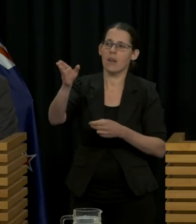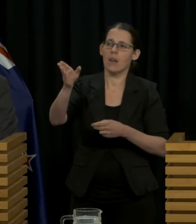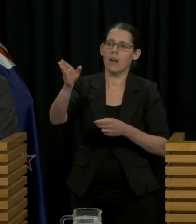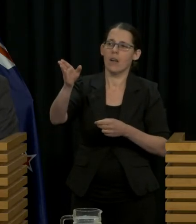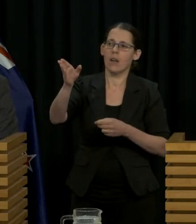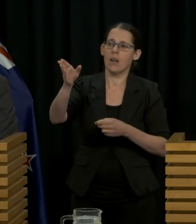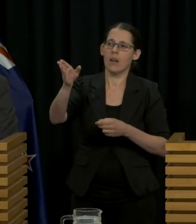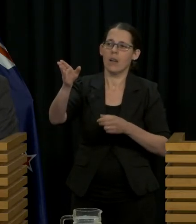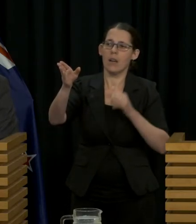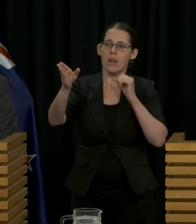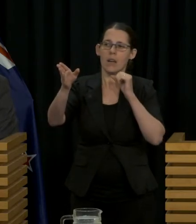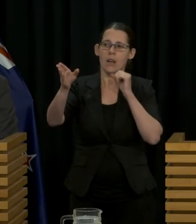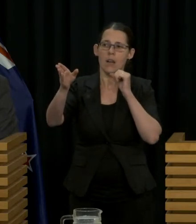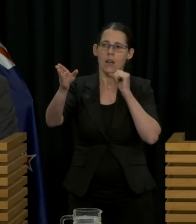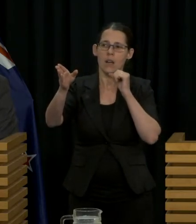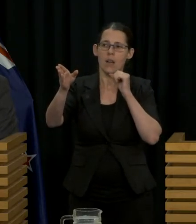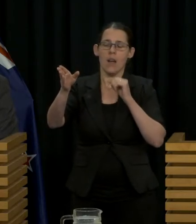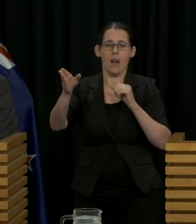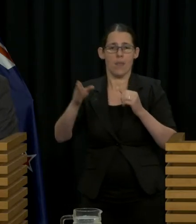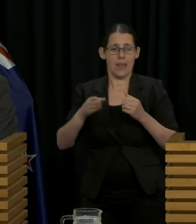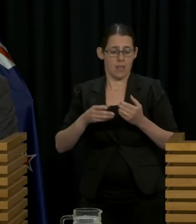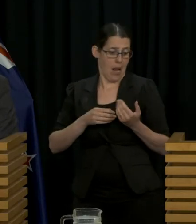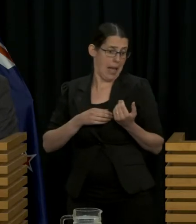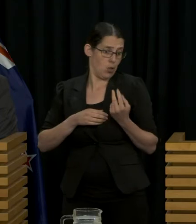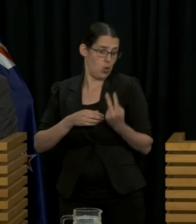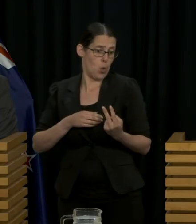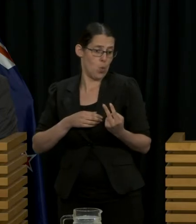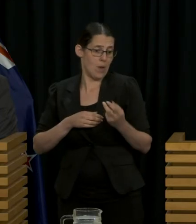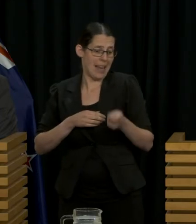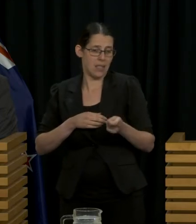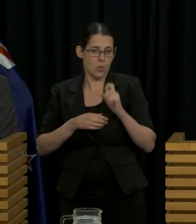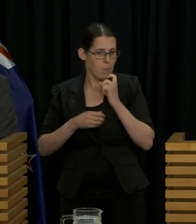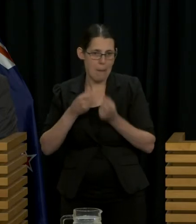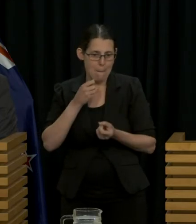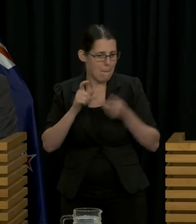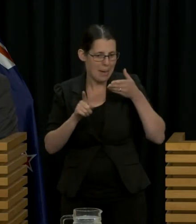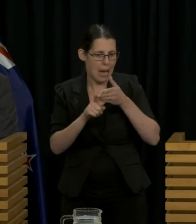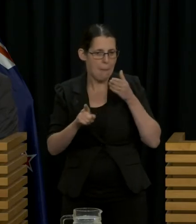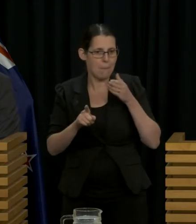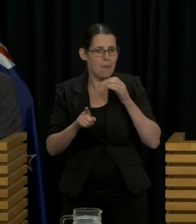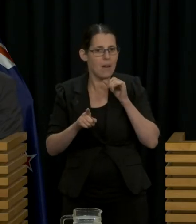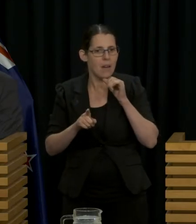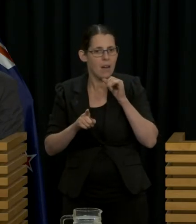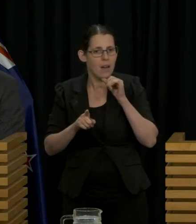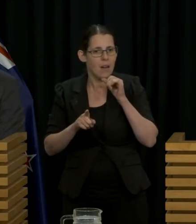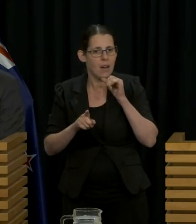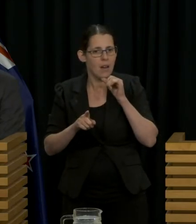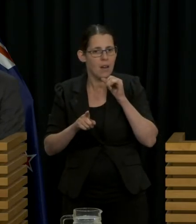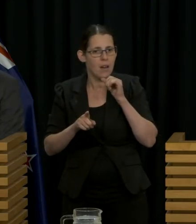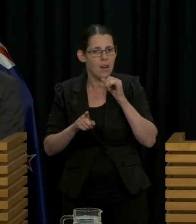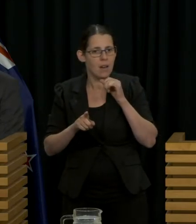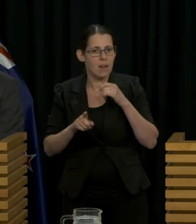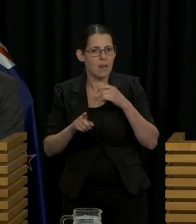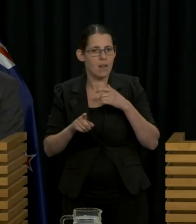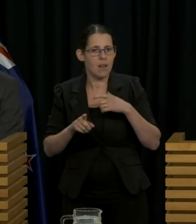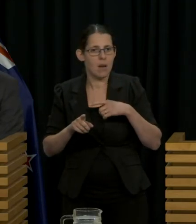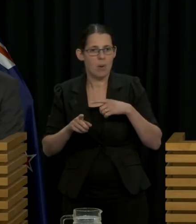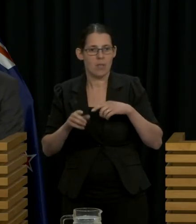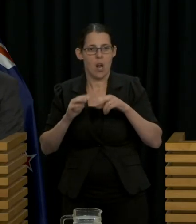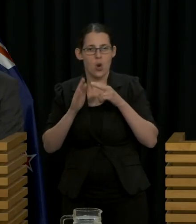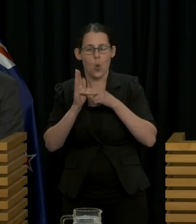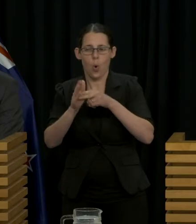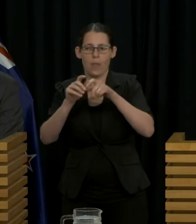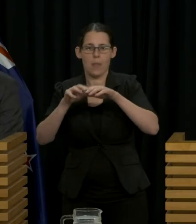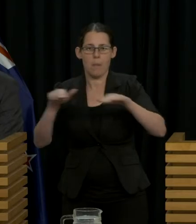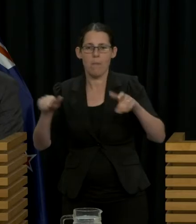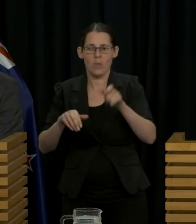given they're asymptomatic. So did we really dodge a bullet here? Obviously, can I just take a step